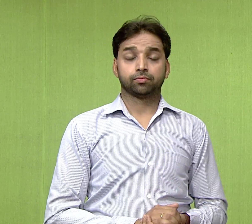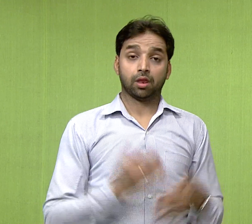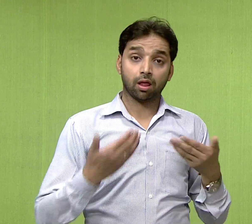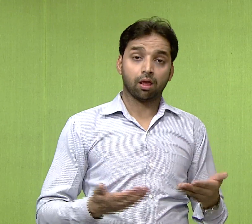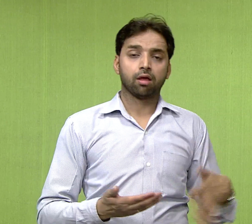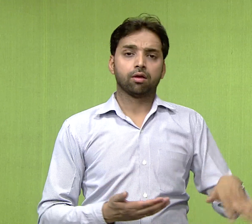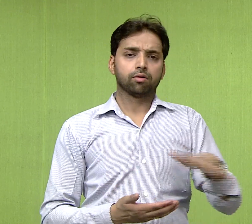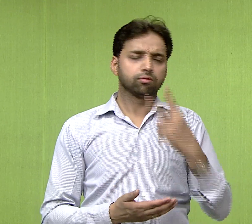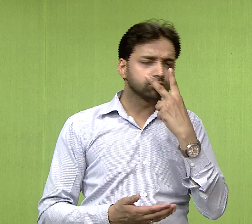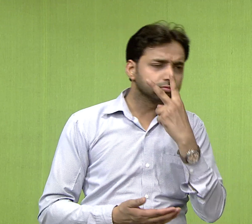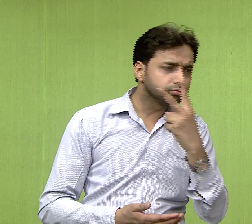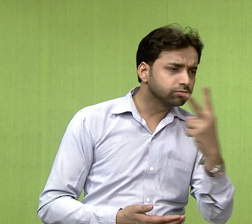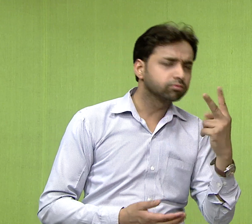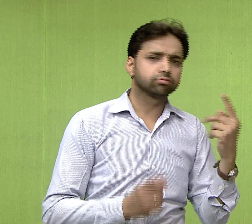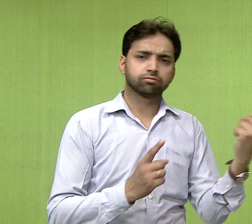And as we see around us,